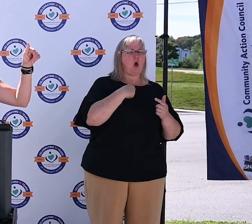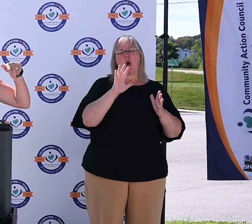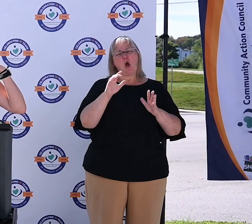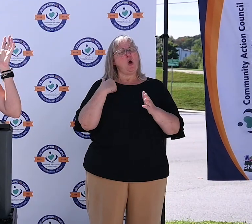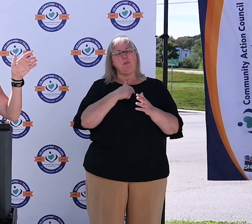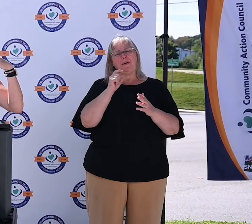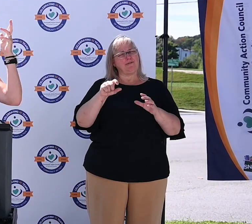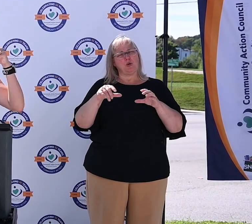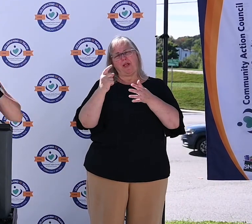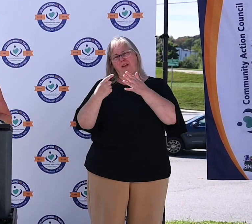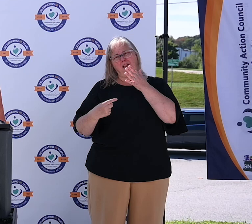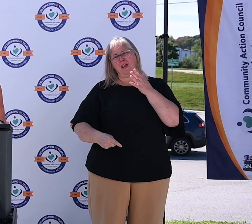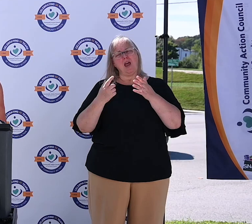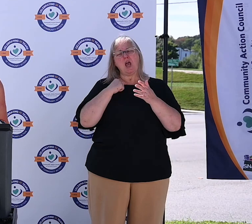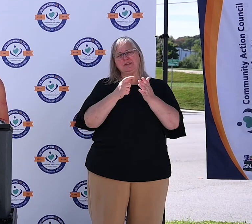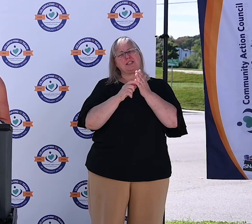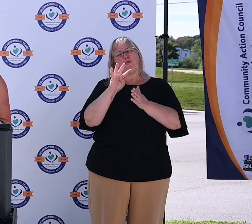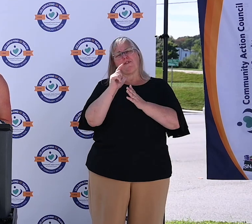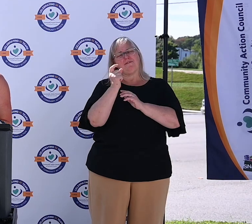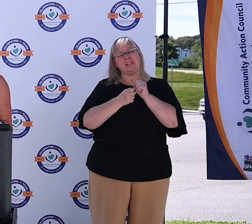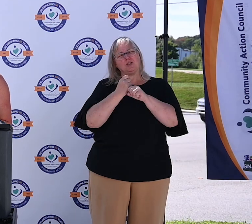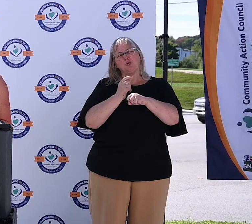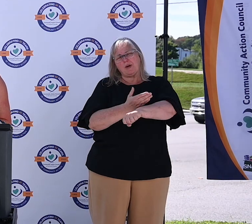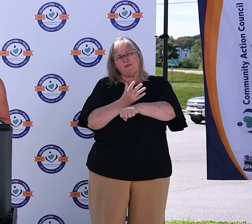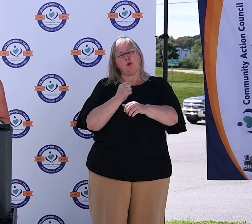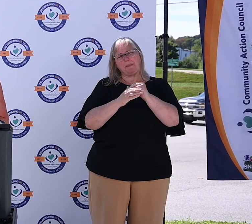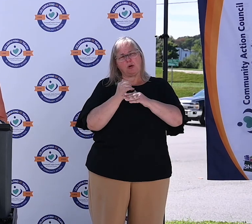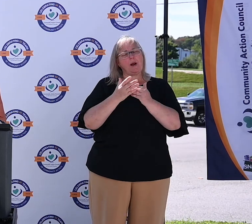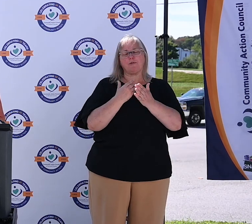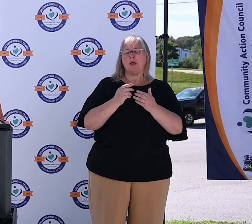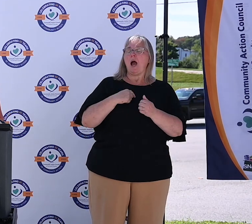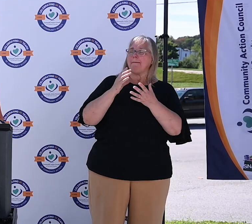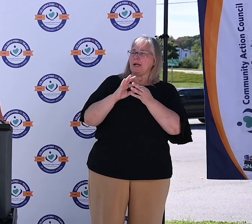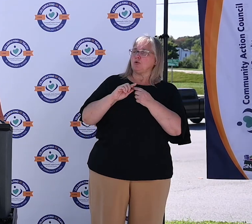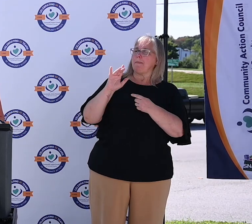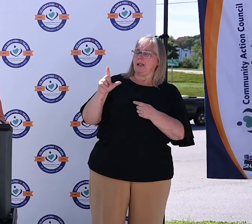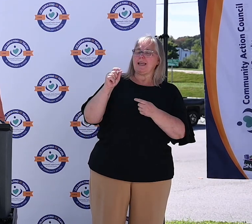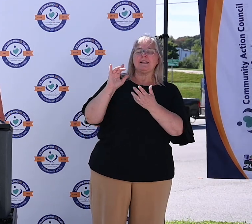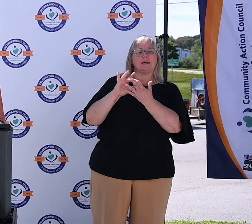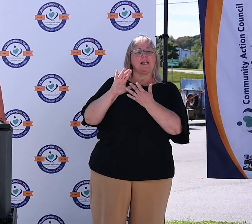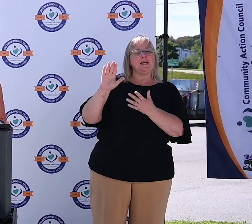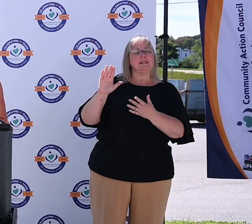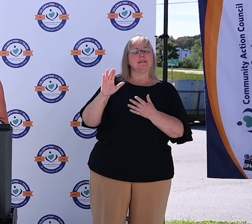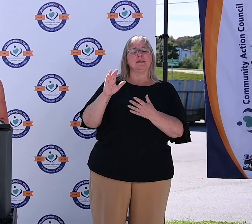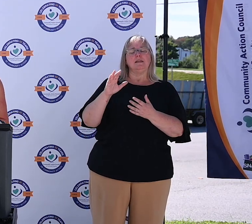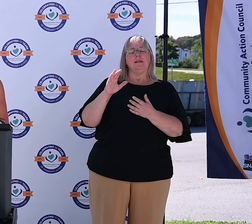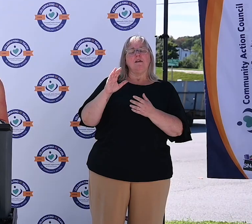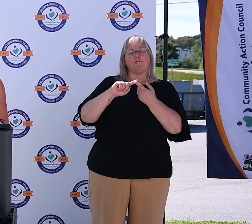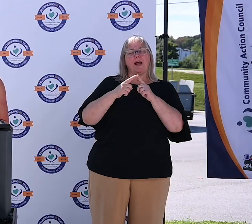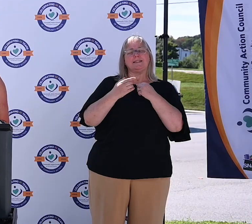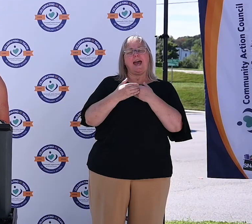45 years to build there or renovate that or whatever. I mentioned it to Bill, and Bill contacted his friends at H&H Rock and